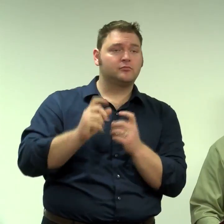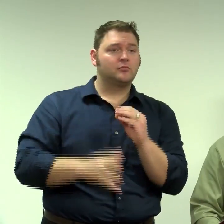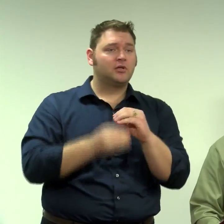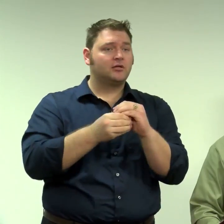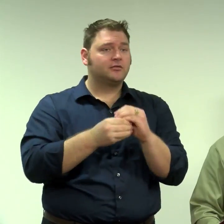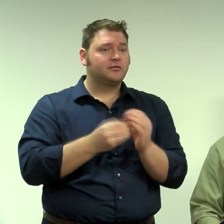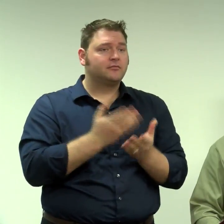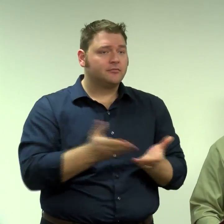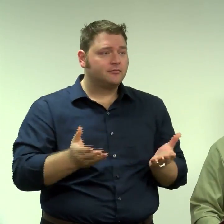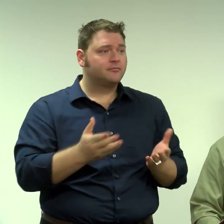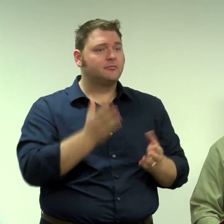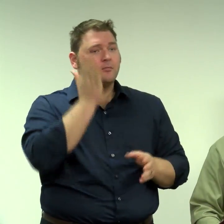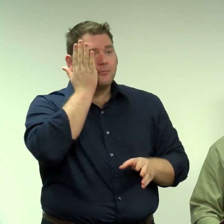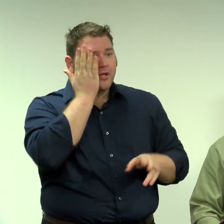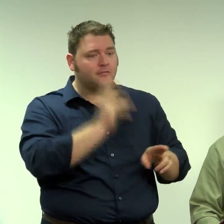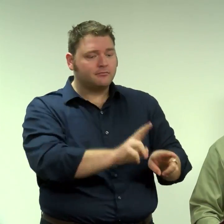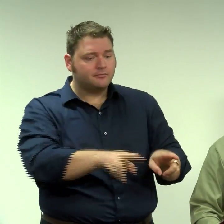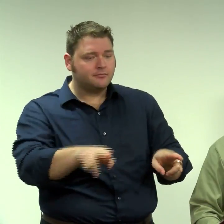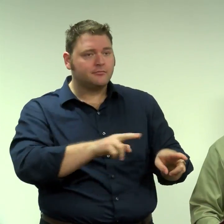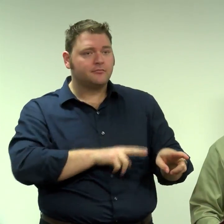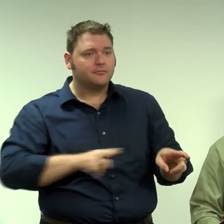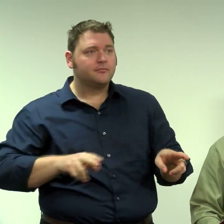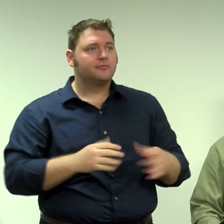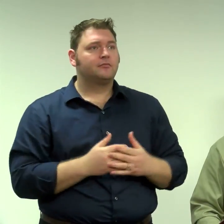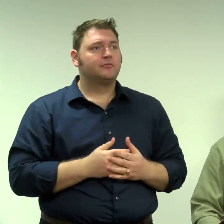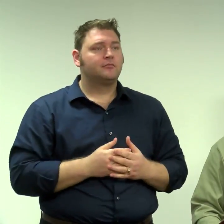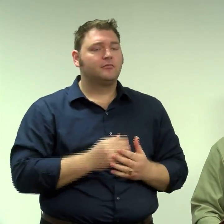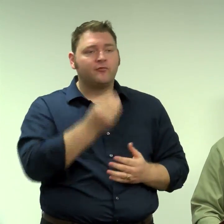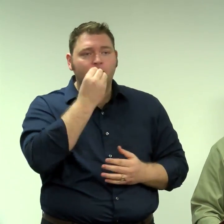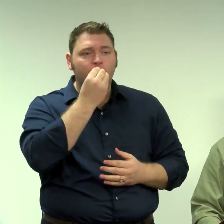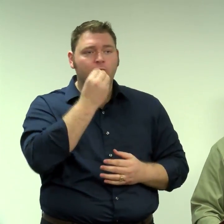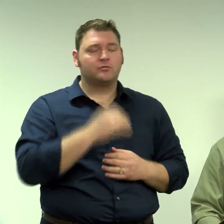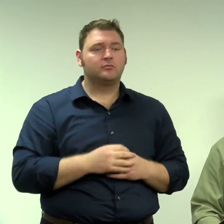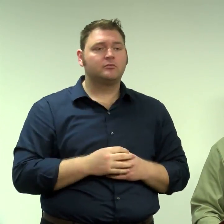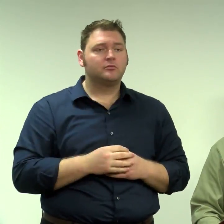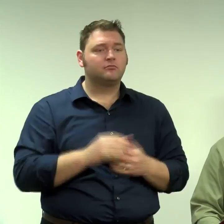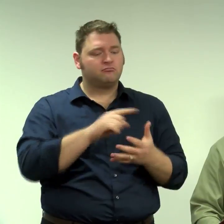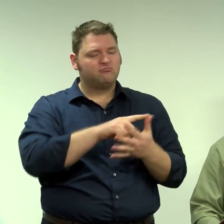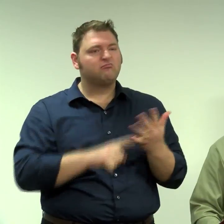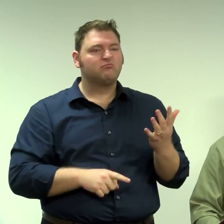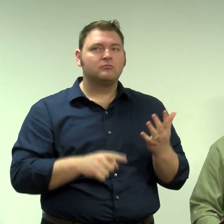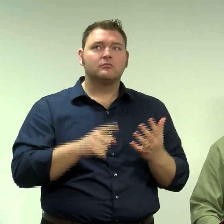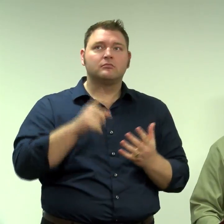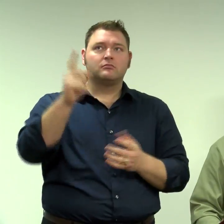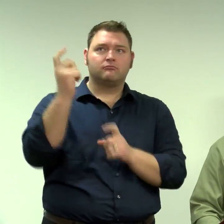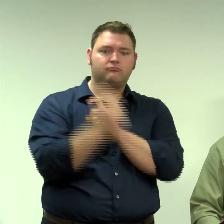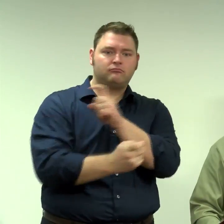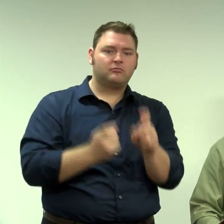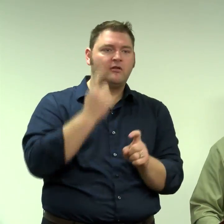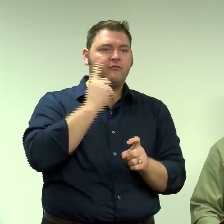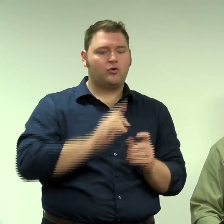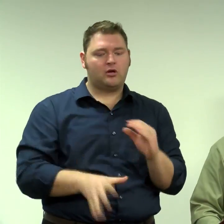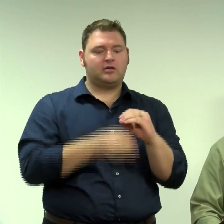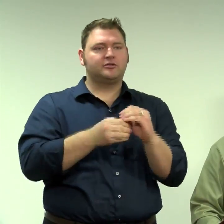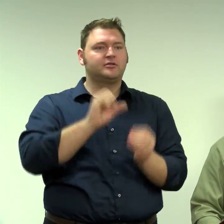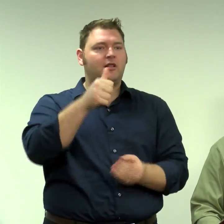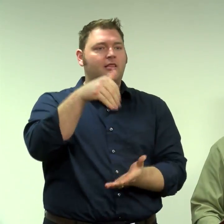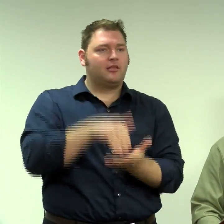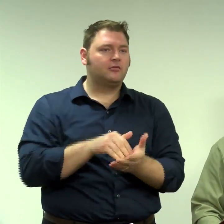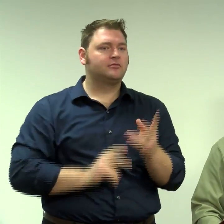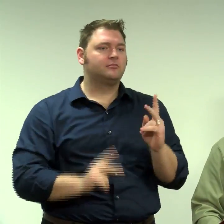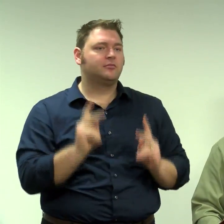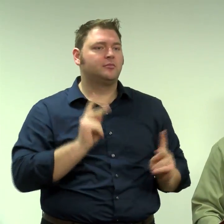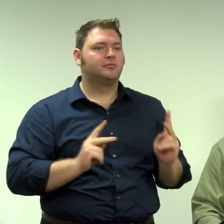cots, food for an additional 10,000 individuals. And hopefully